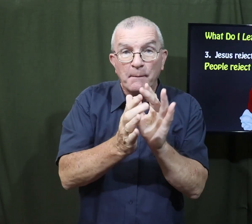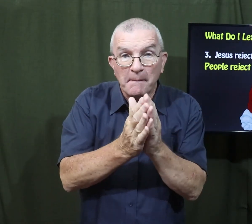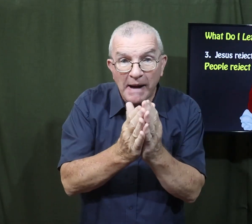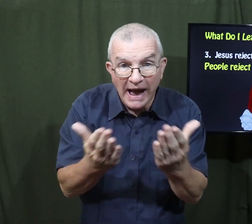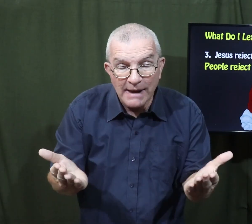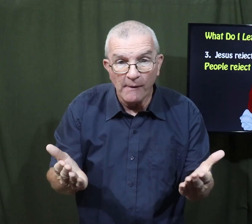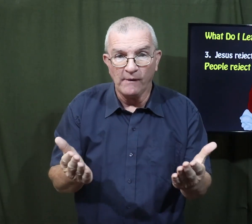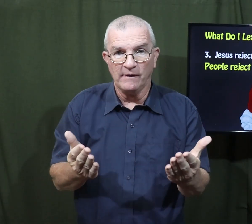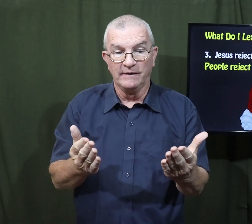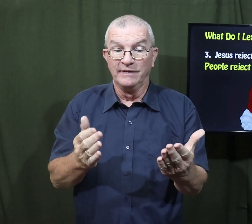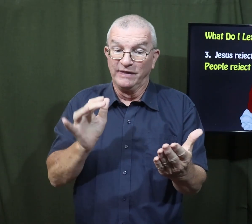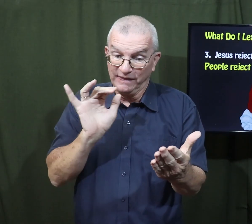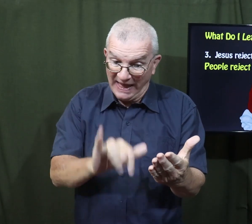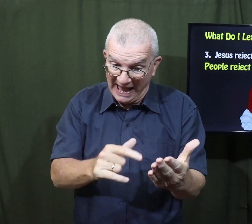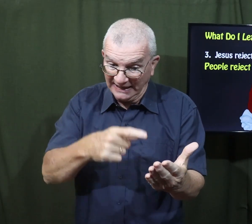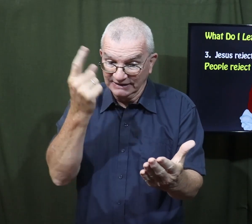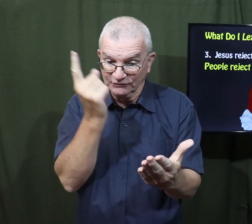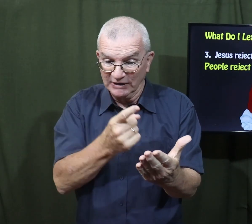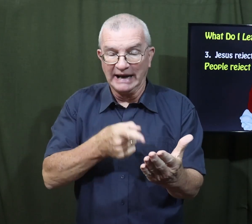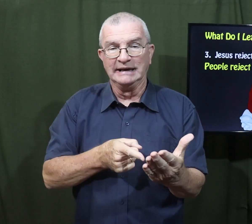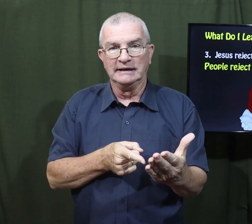Bible, because that's right.